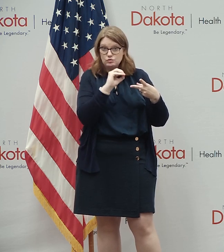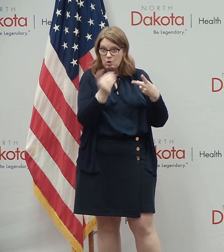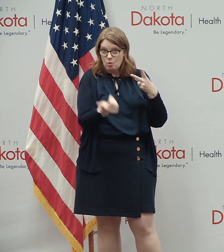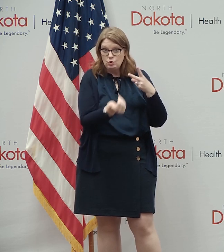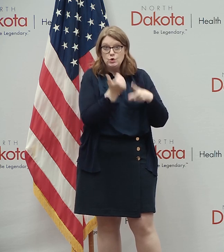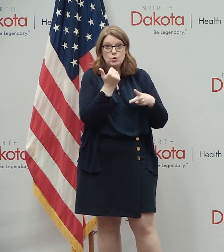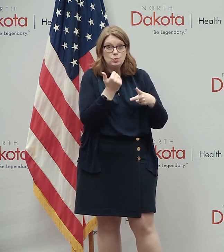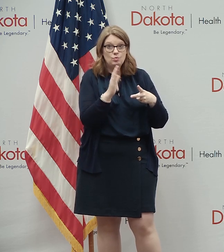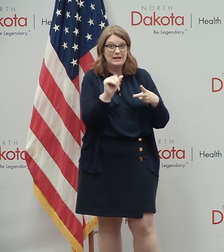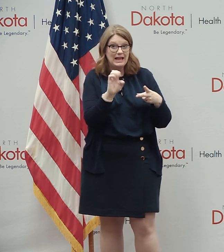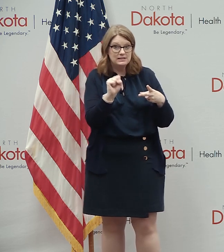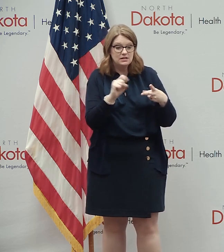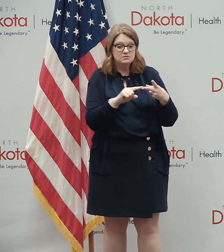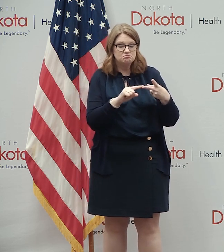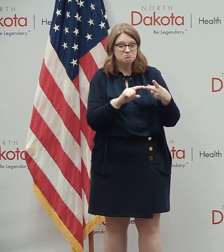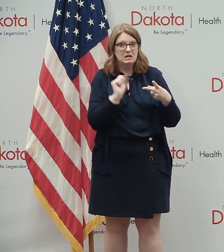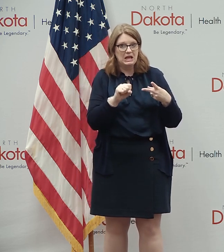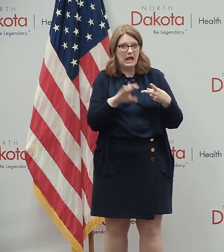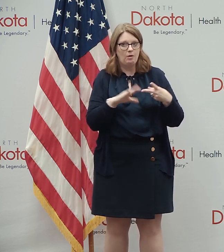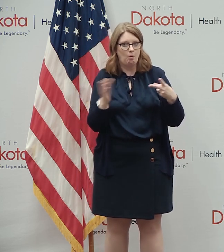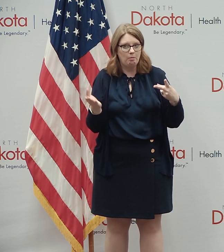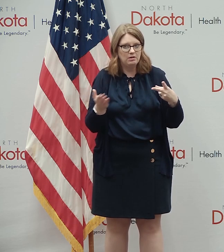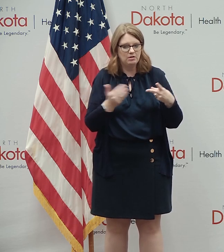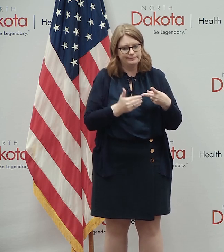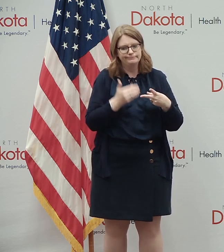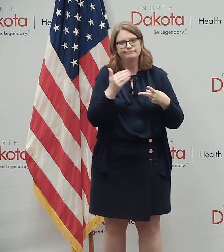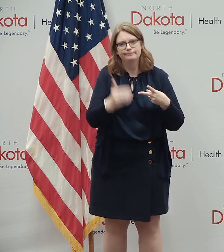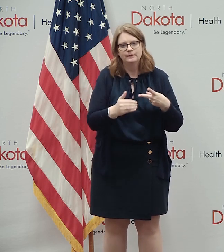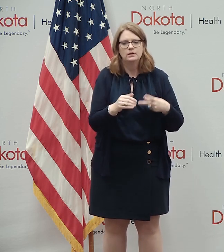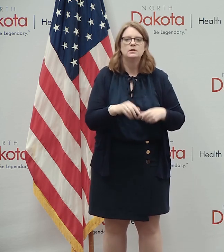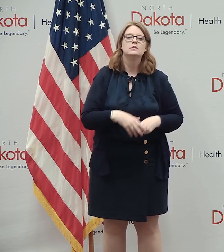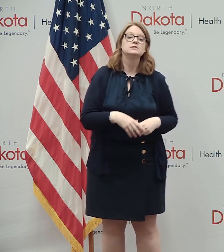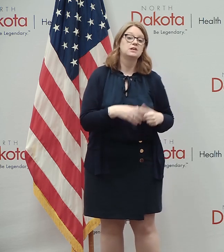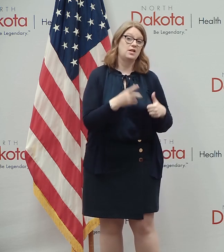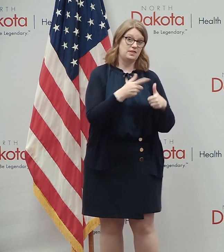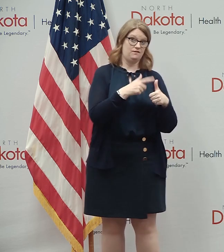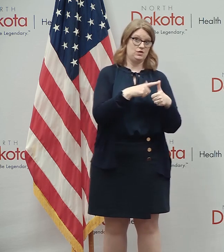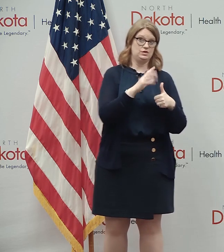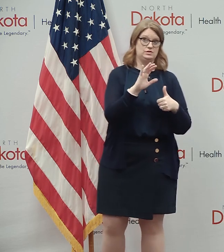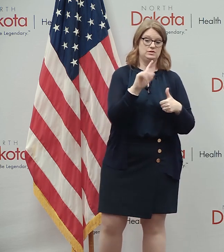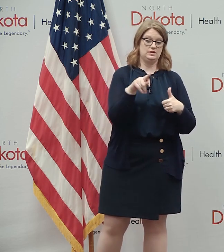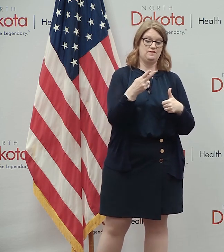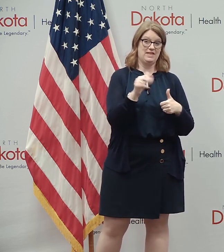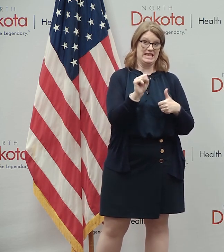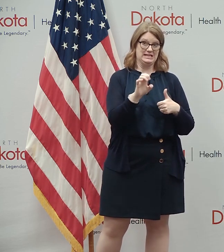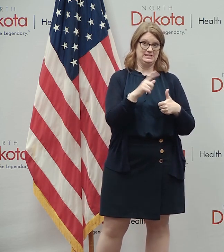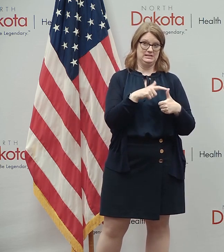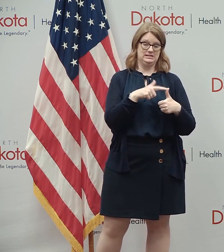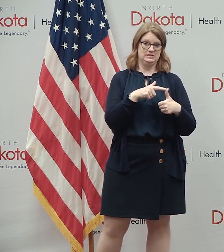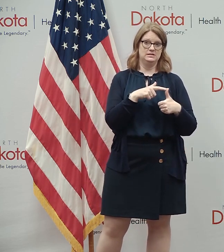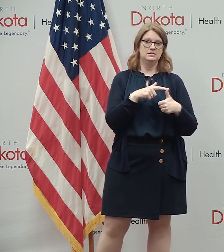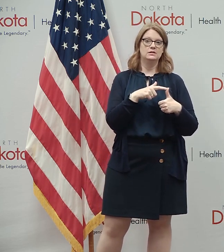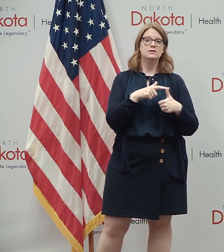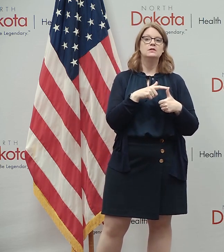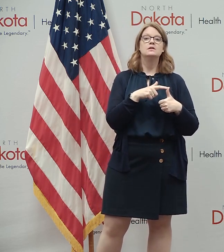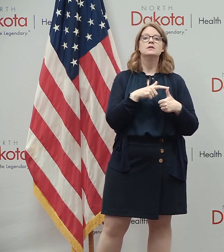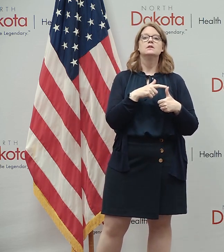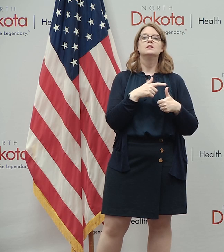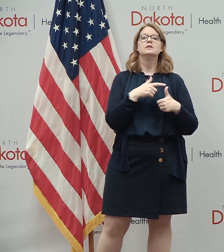facility can move to the next phase. In the first phase, which is again